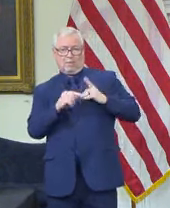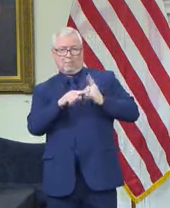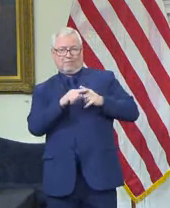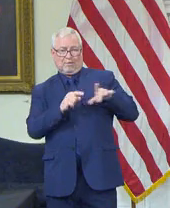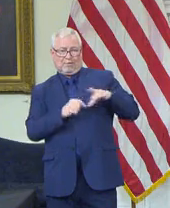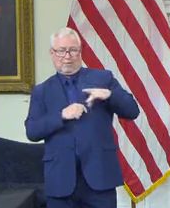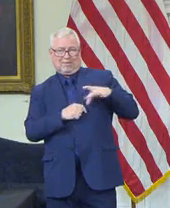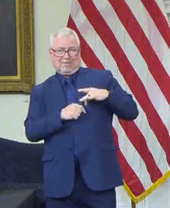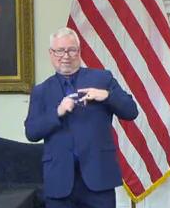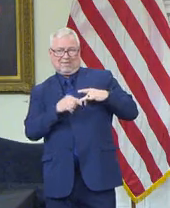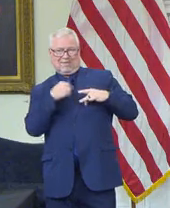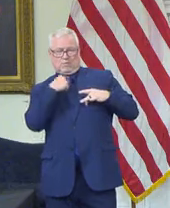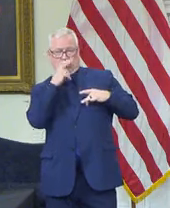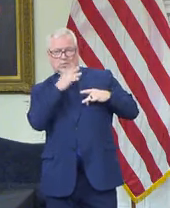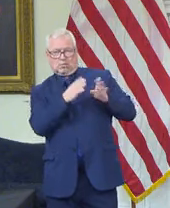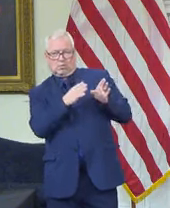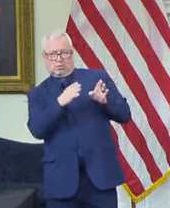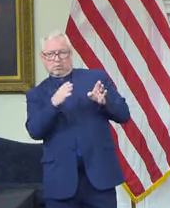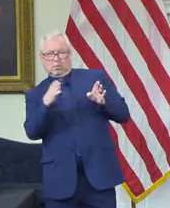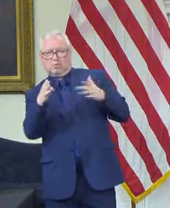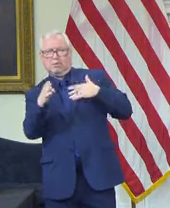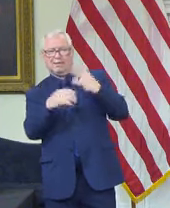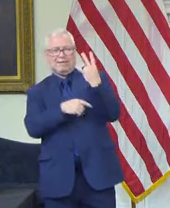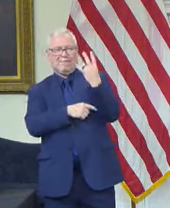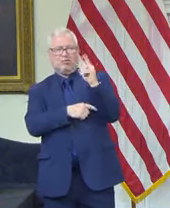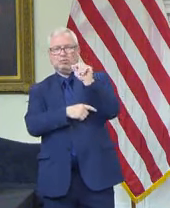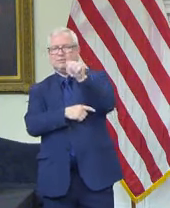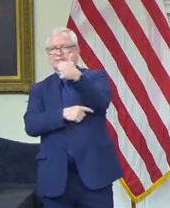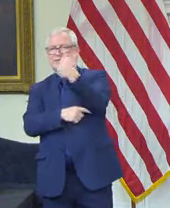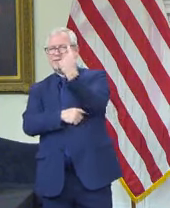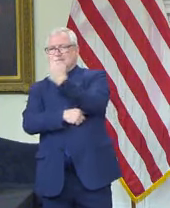about 7 to 10 days? 7 to 10 days. Okay.